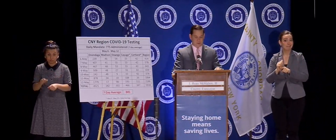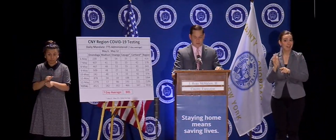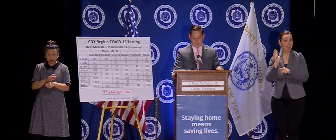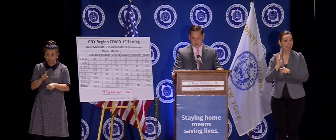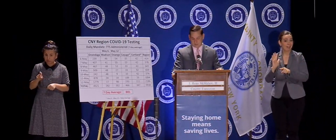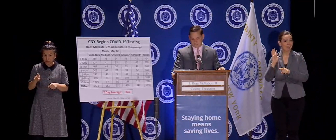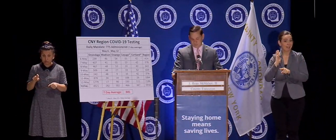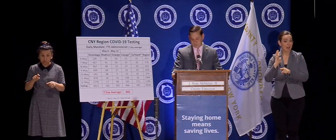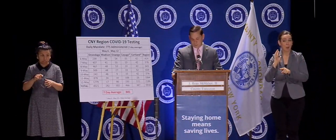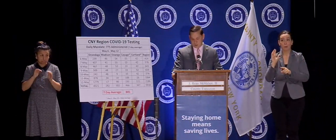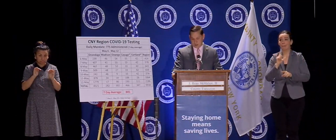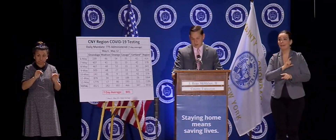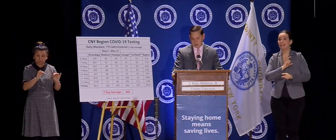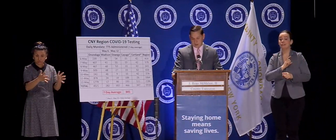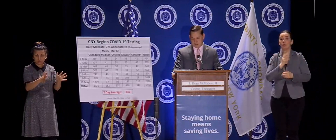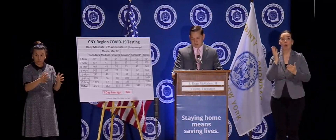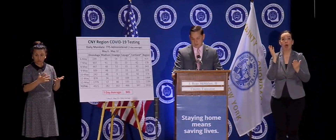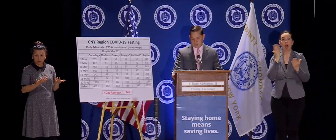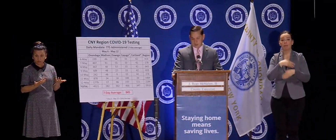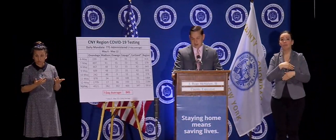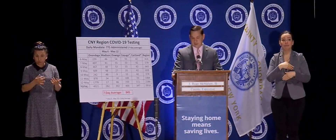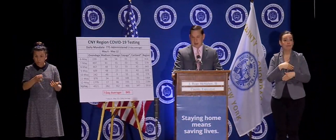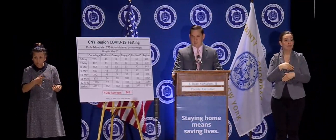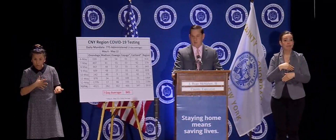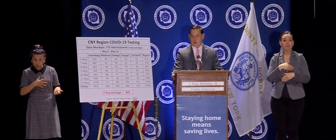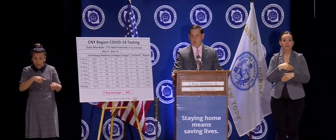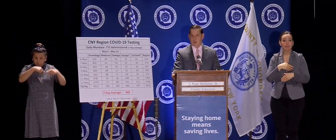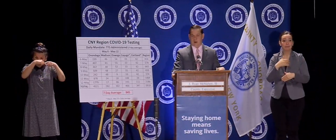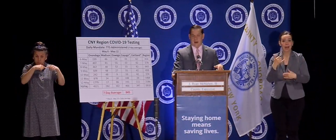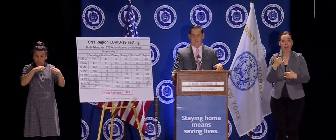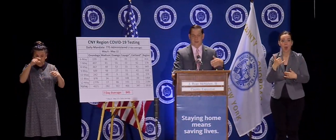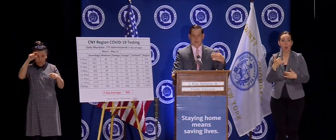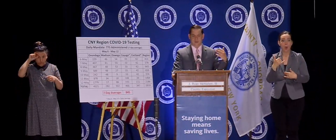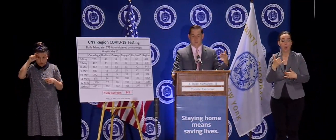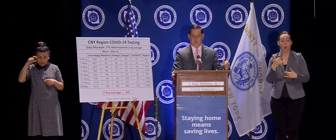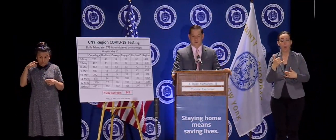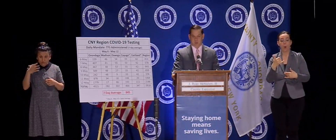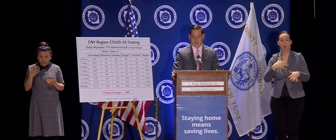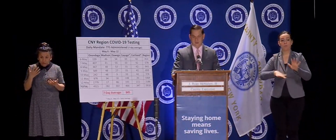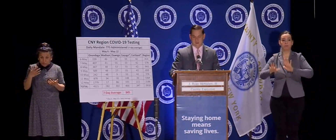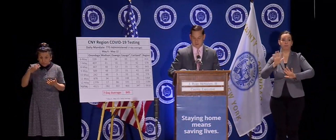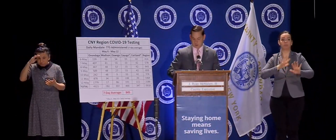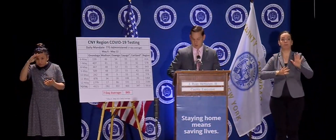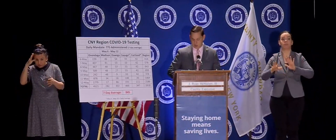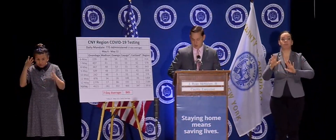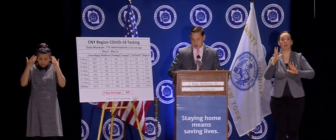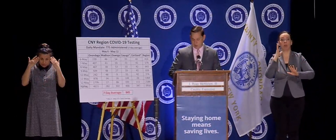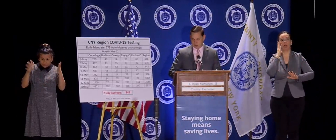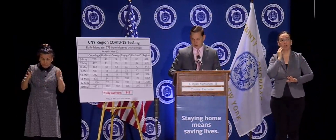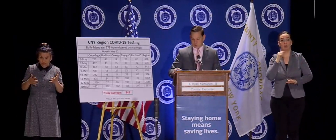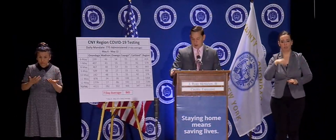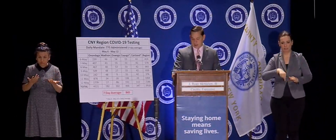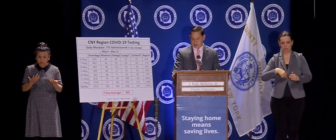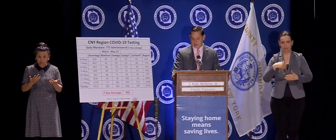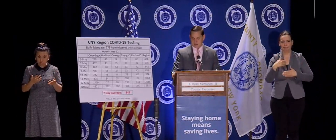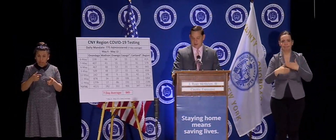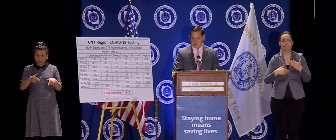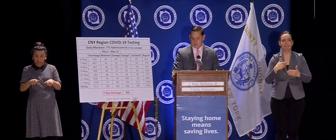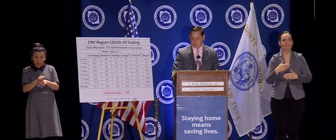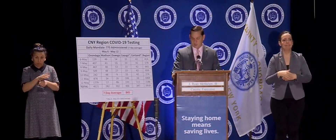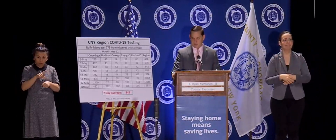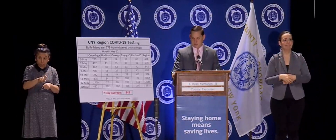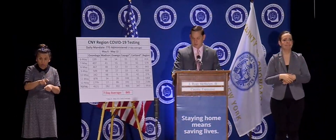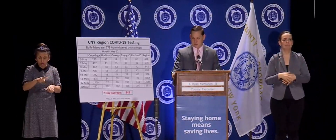these deputies, and their jobs got more and more complicated throughout this process. So I want to just recognize